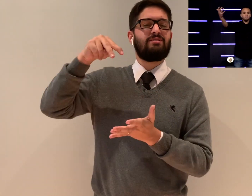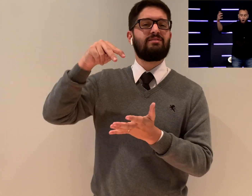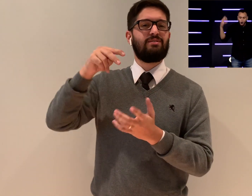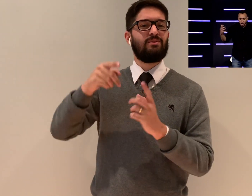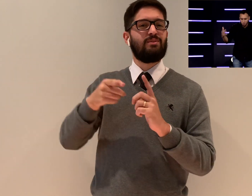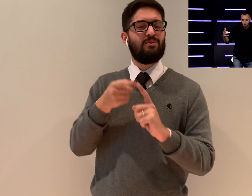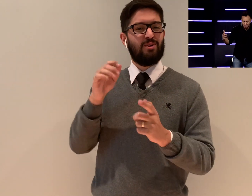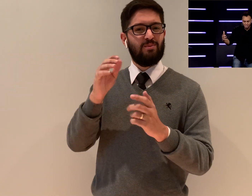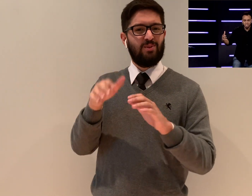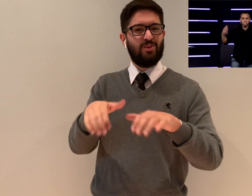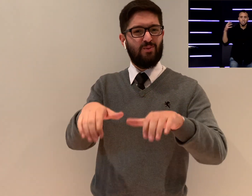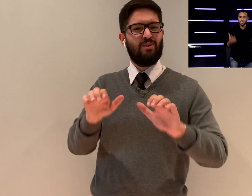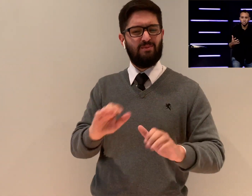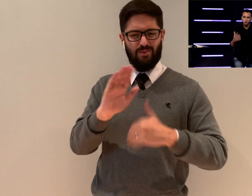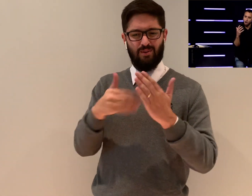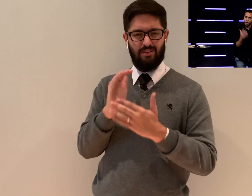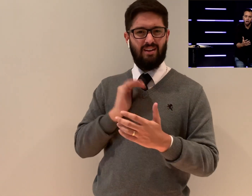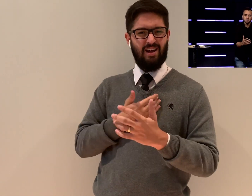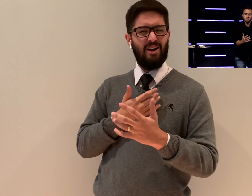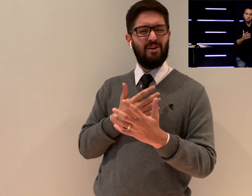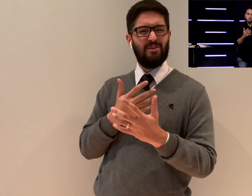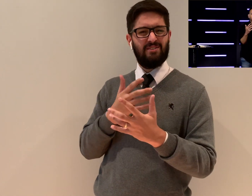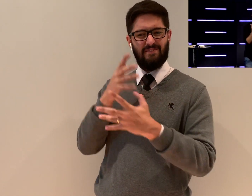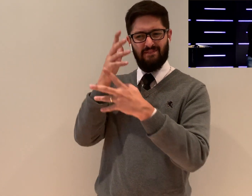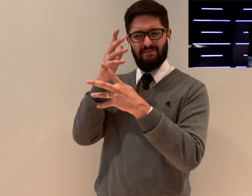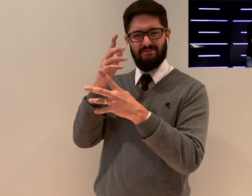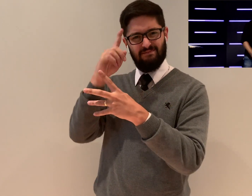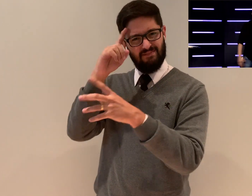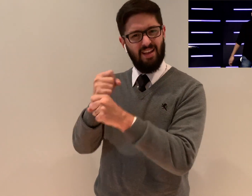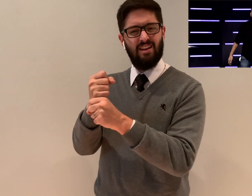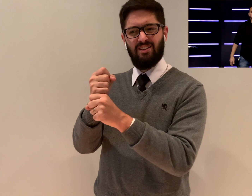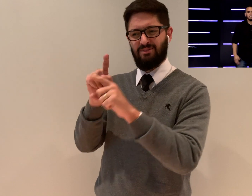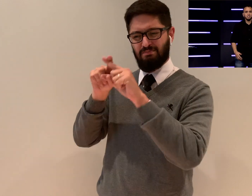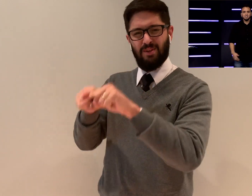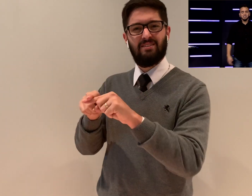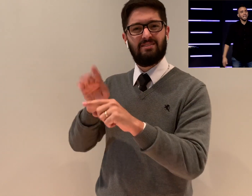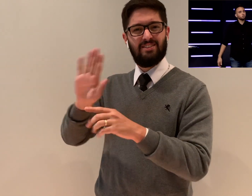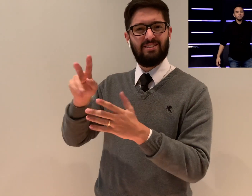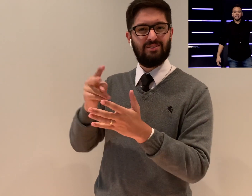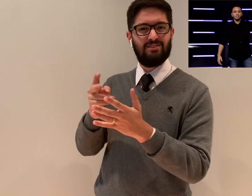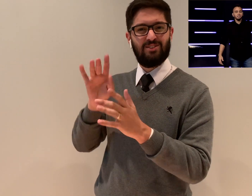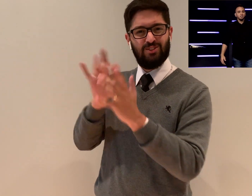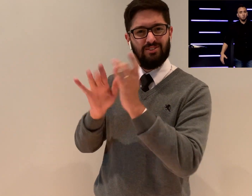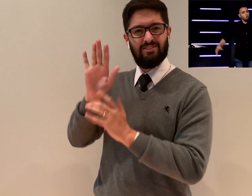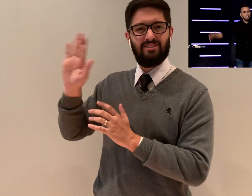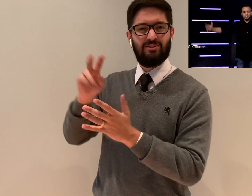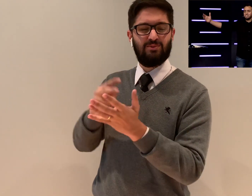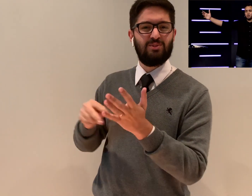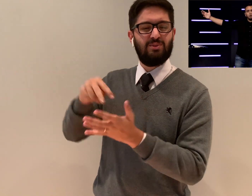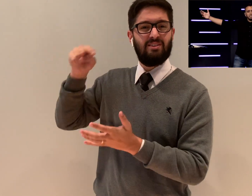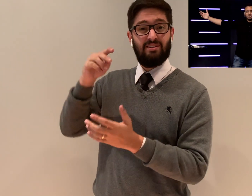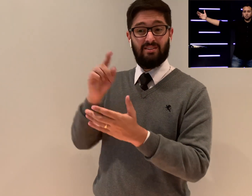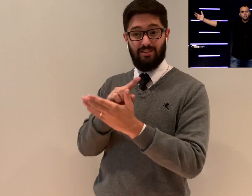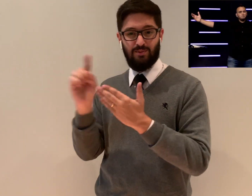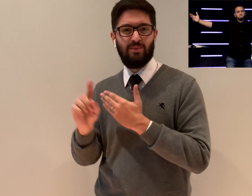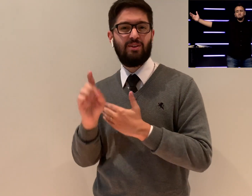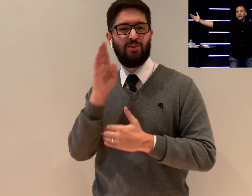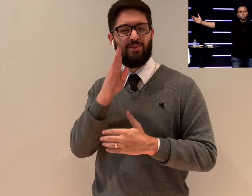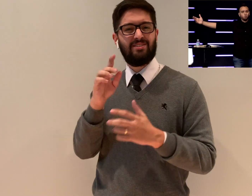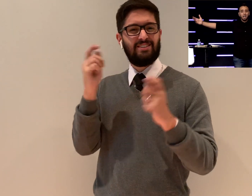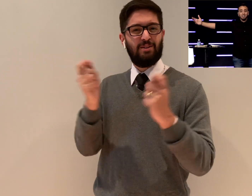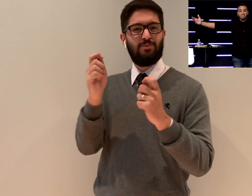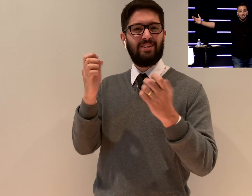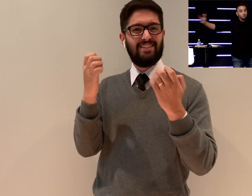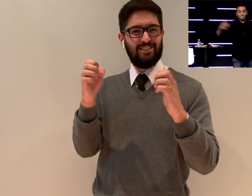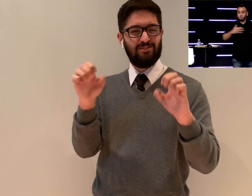the grave. All of our faith is clinched on the resurrection of Jesus. Next weekend, we're going to celebrate Easter in a